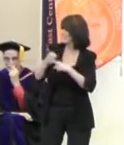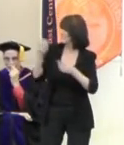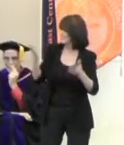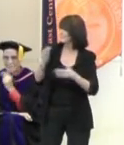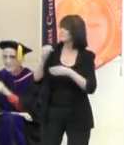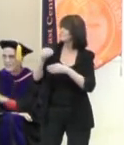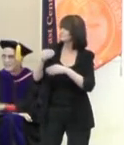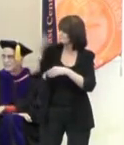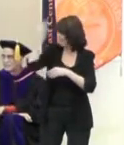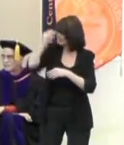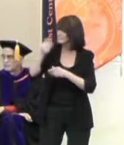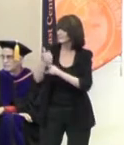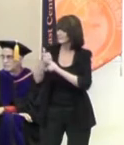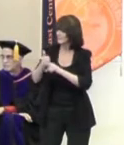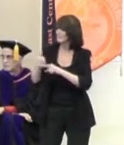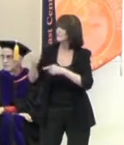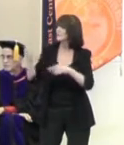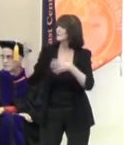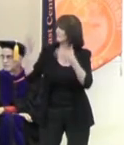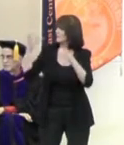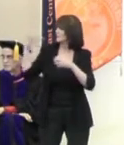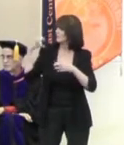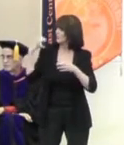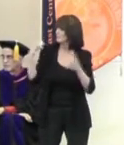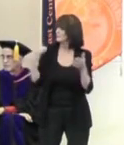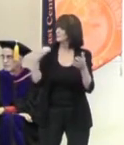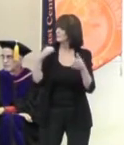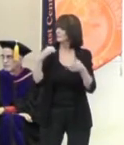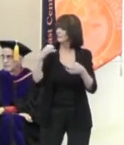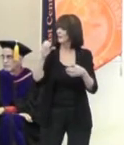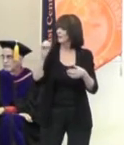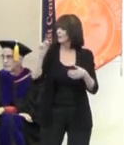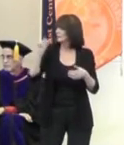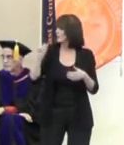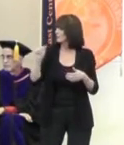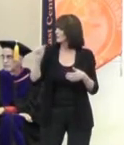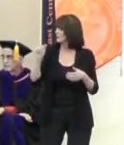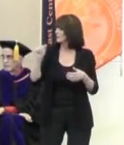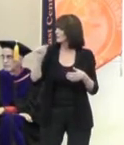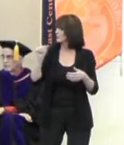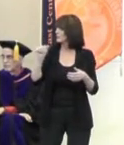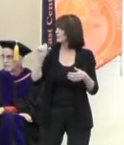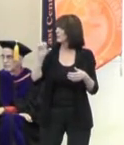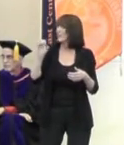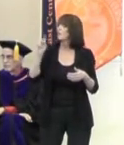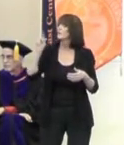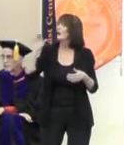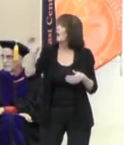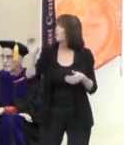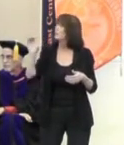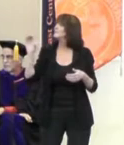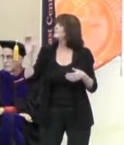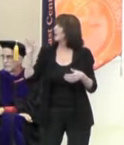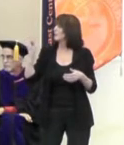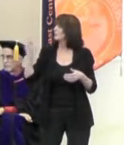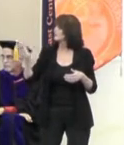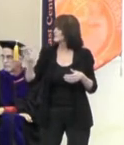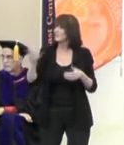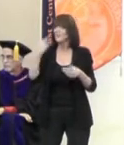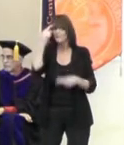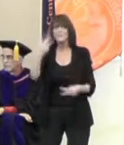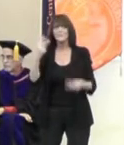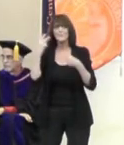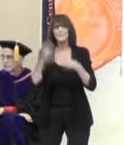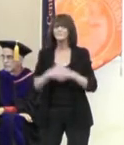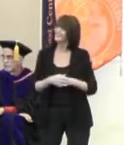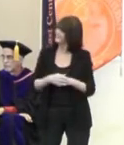now basketball coach at Oklahoma Christian or Oklahoma City. And memories, I started